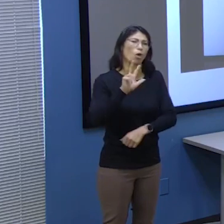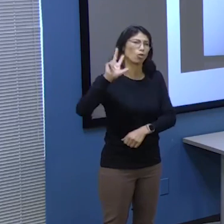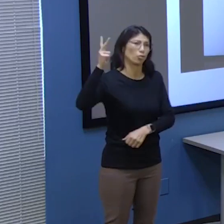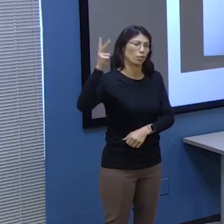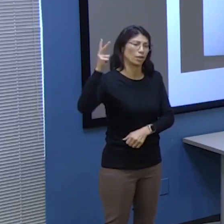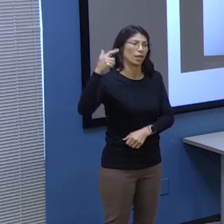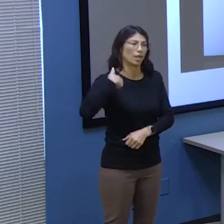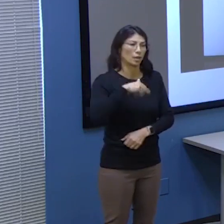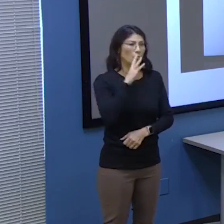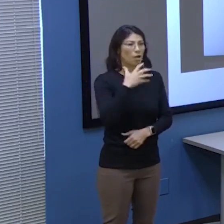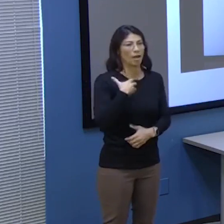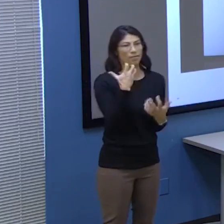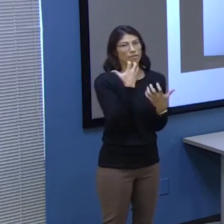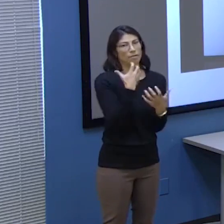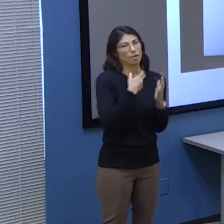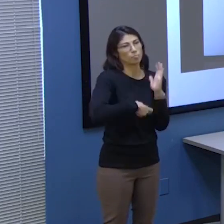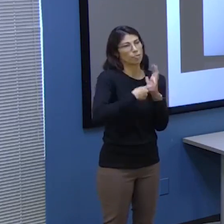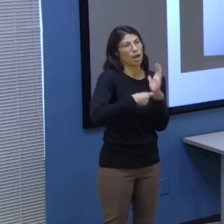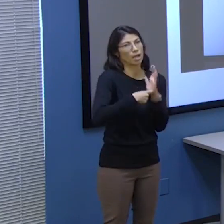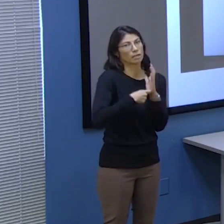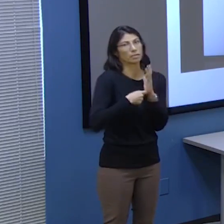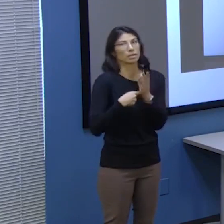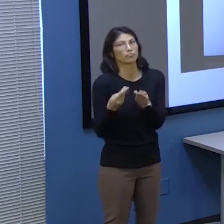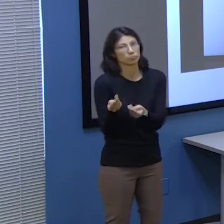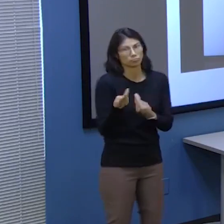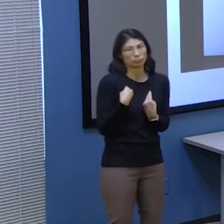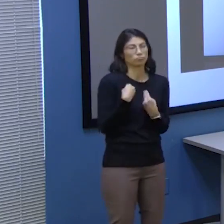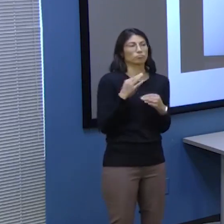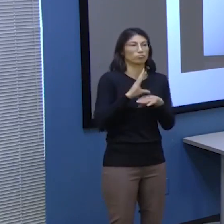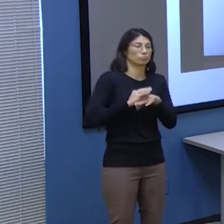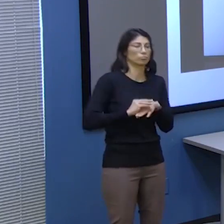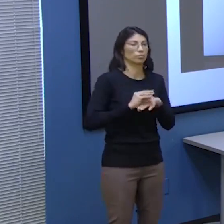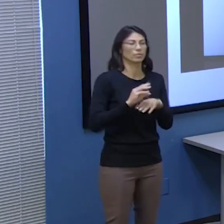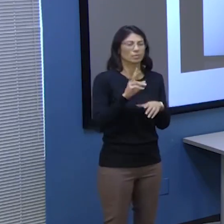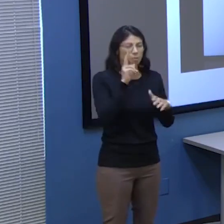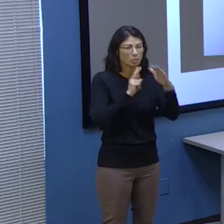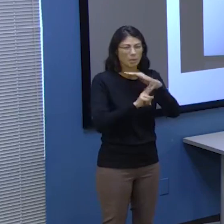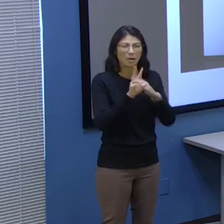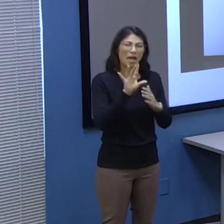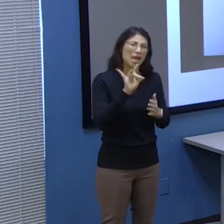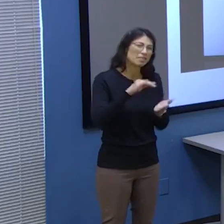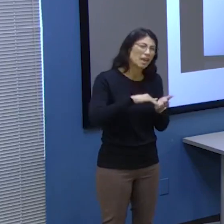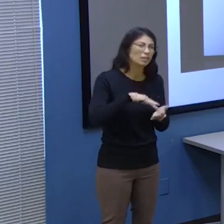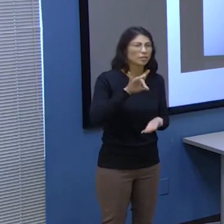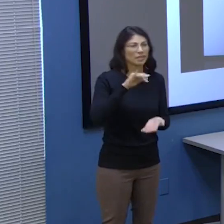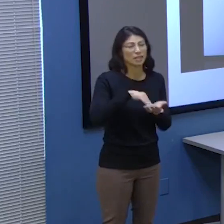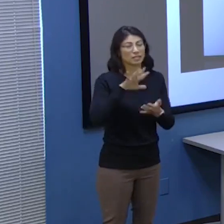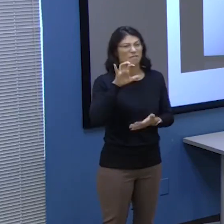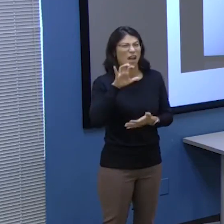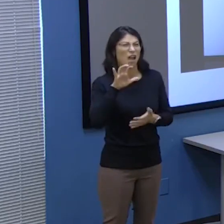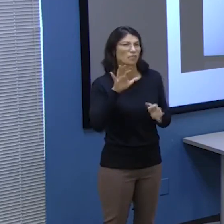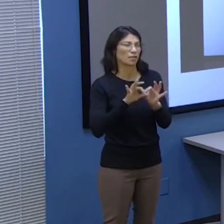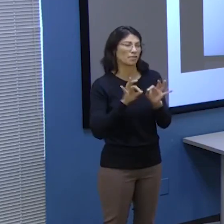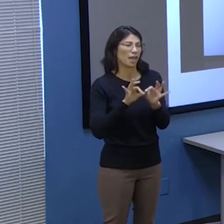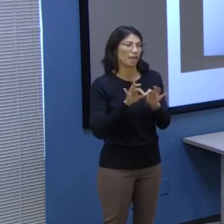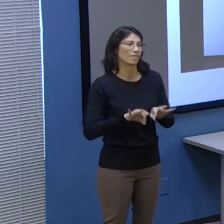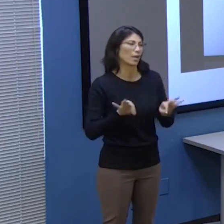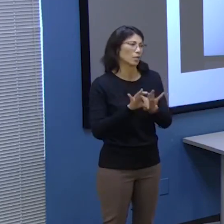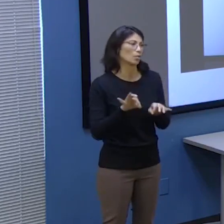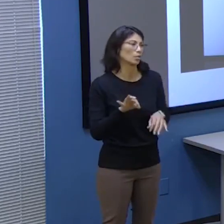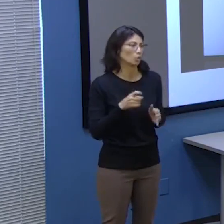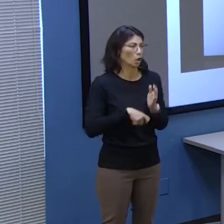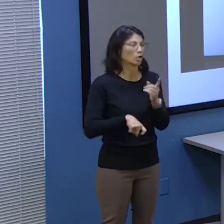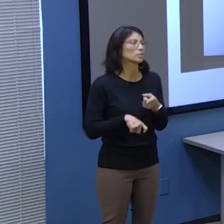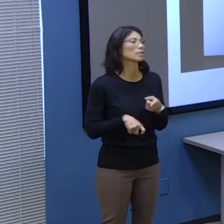going to have phenomenal pricing. And about it's projected about $8,000 or $8,500 range, which right now that